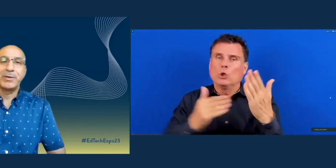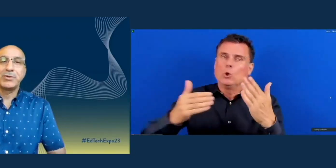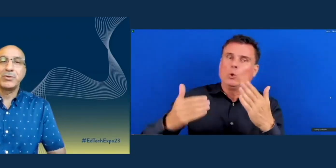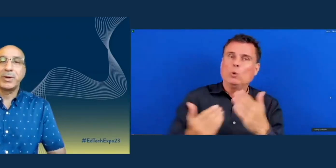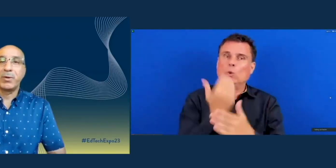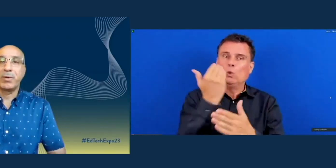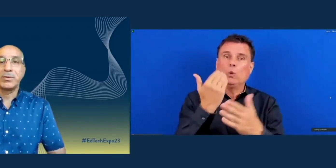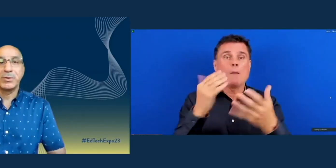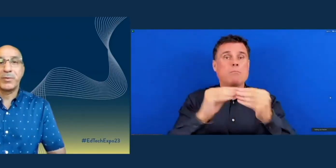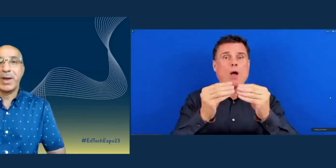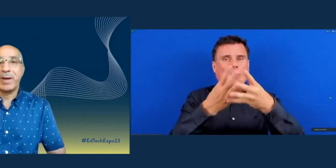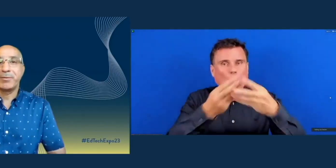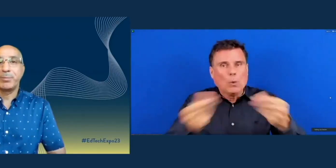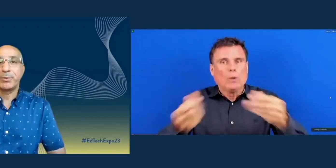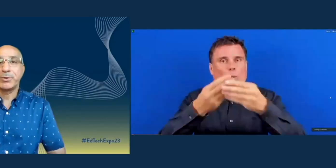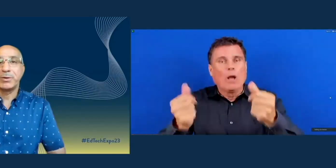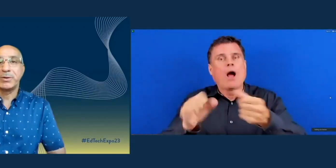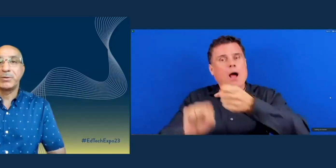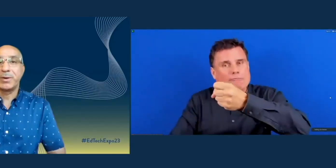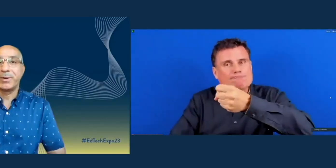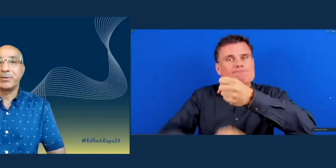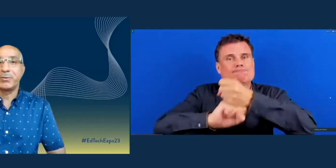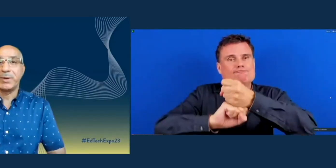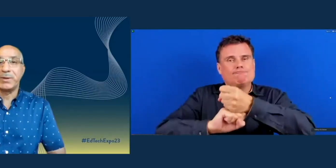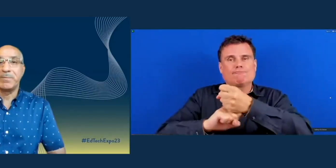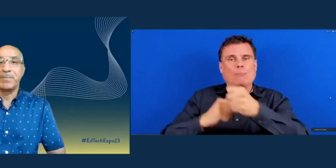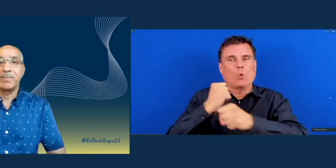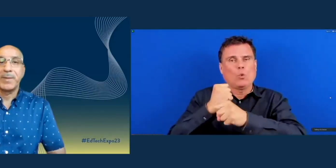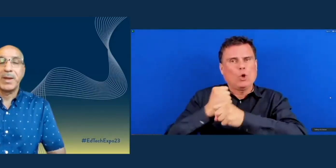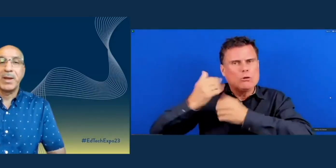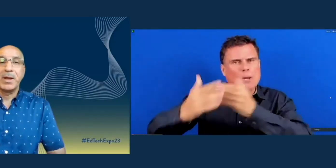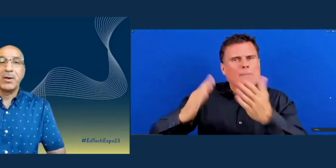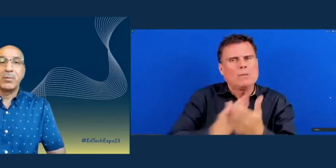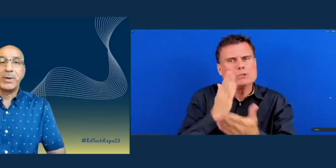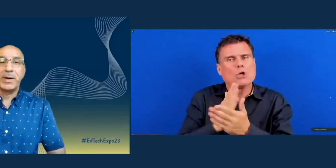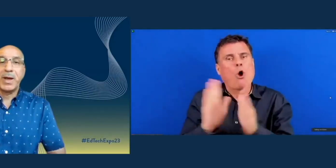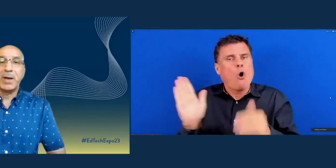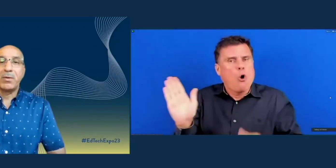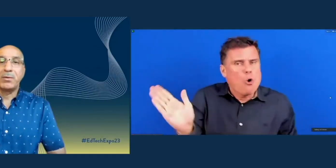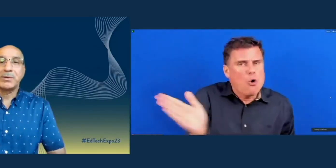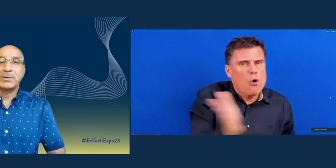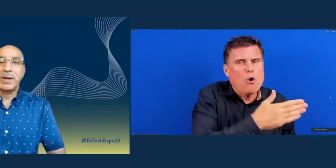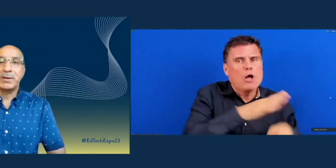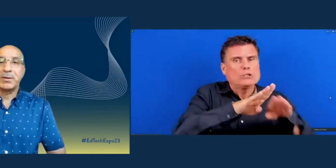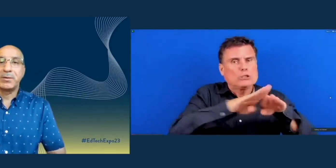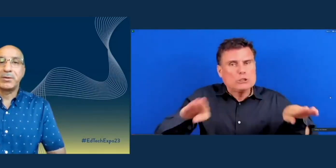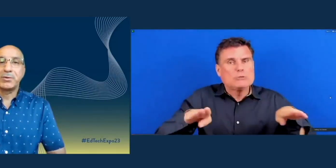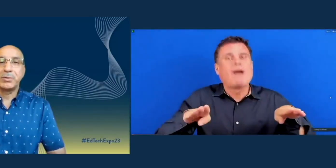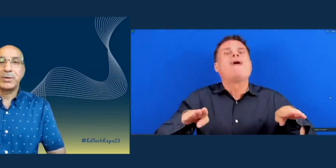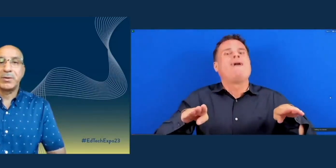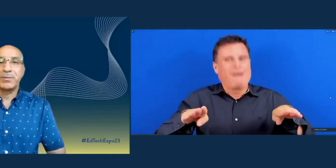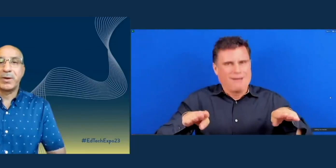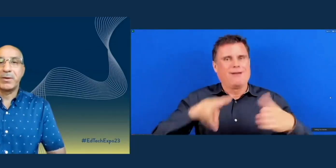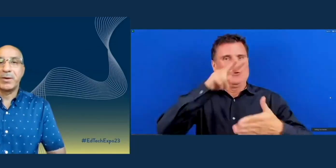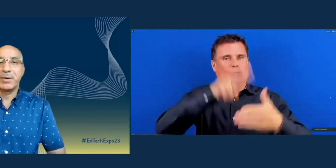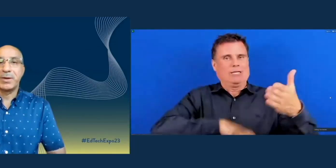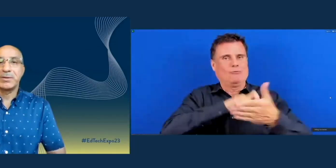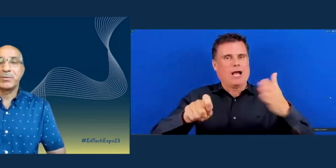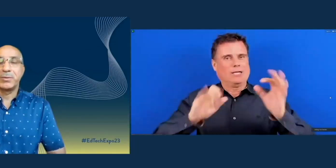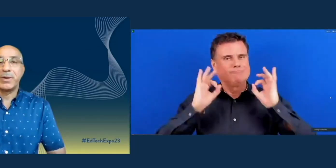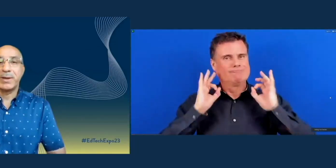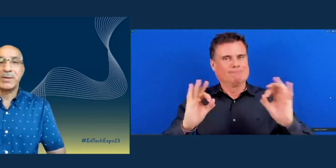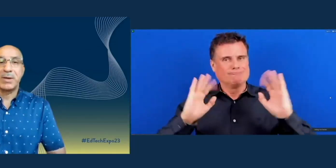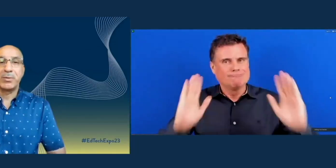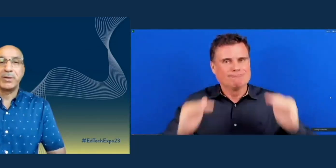of ensuring all children have the opportunity to learn and read. We can now all stand on the shoulders of their learnings